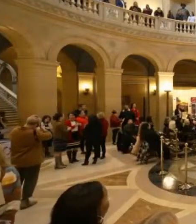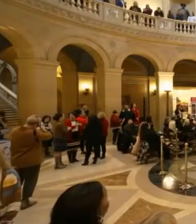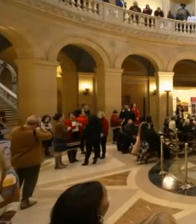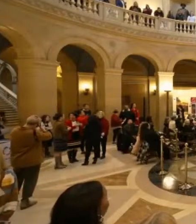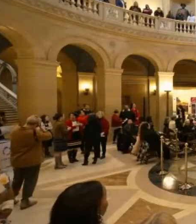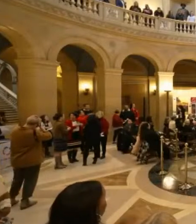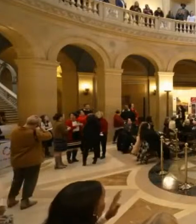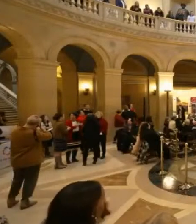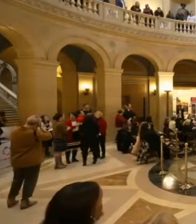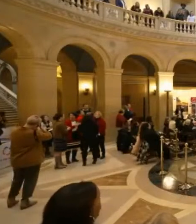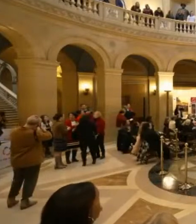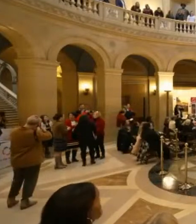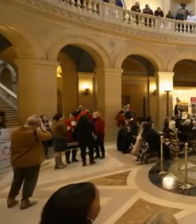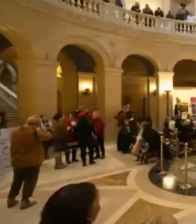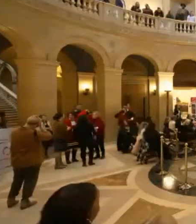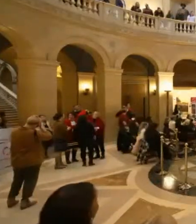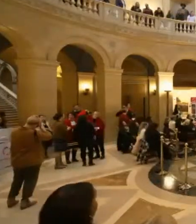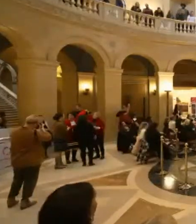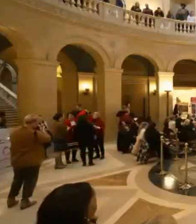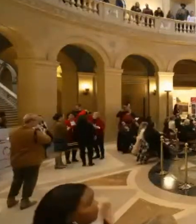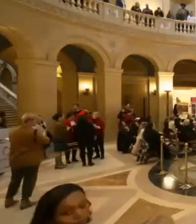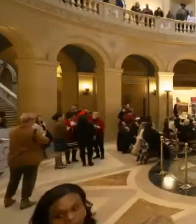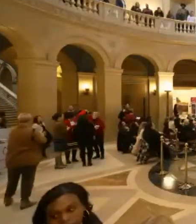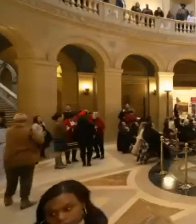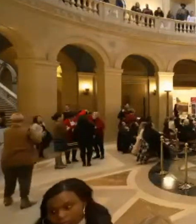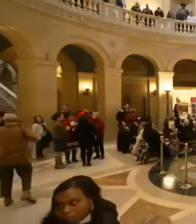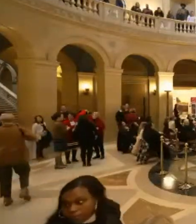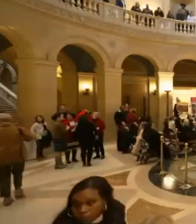Hello, everyone.